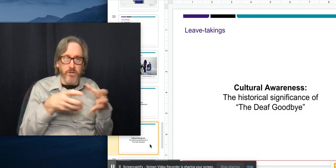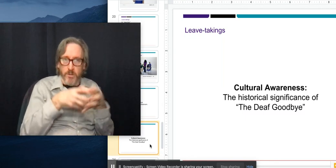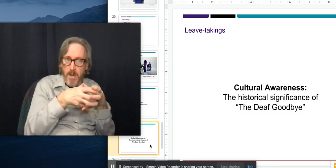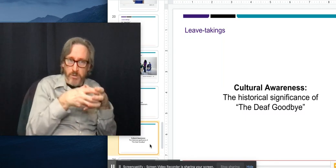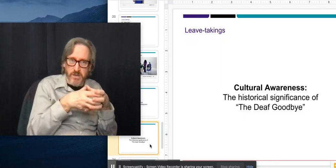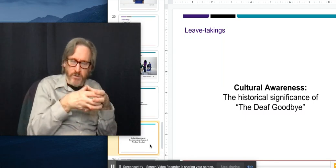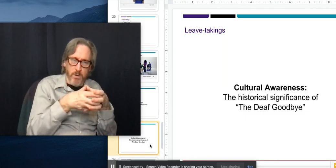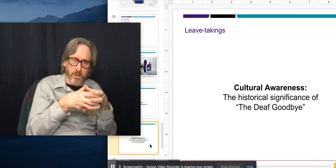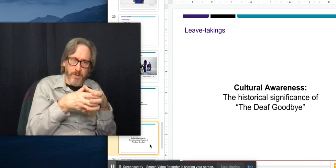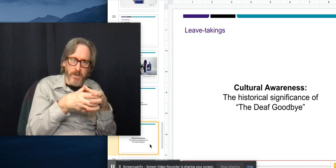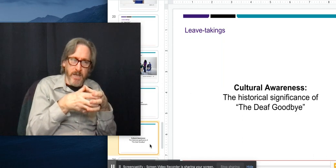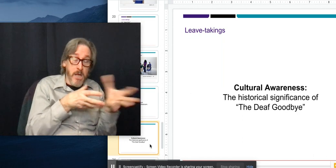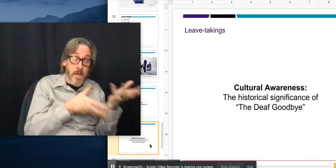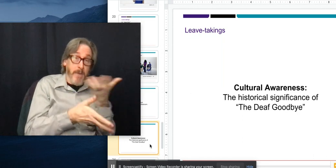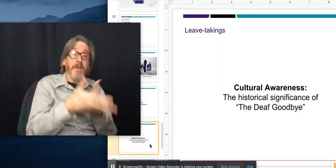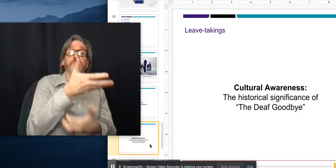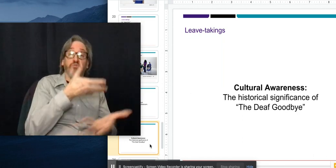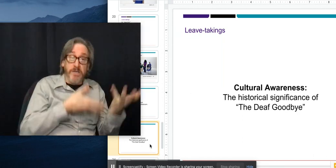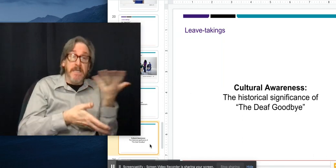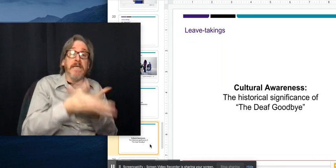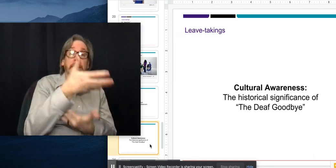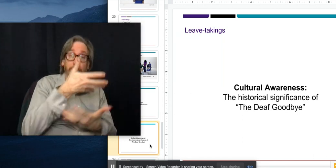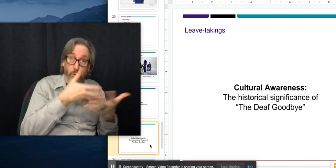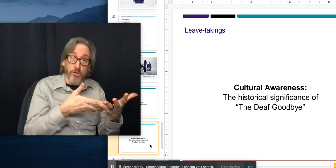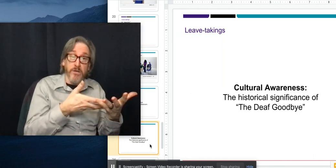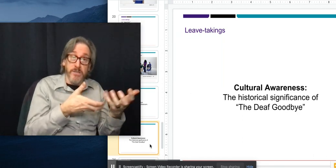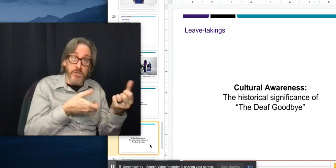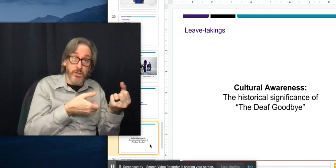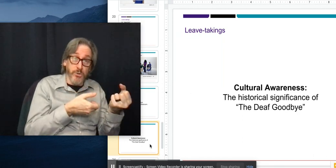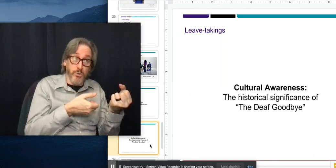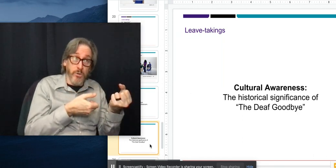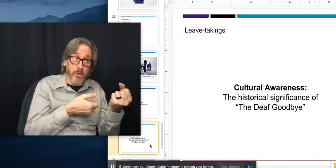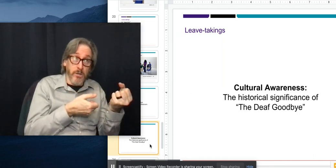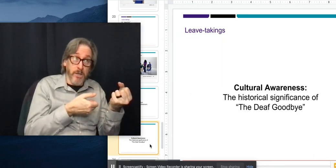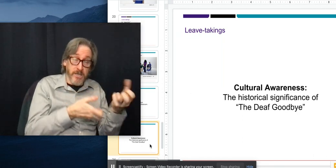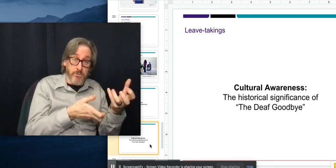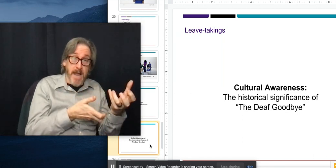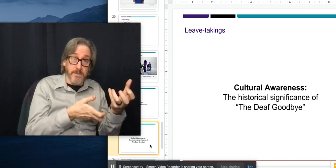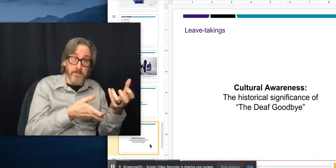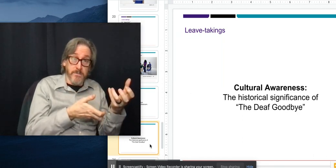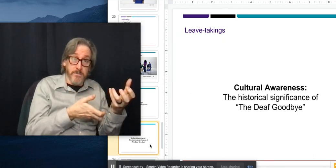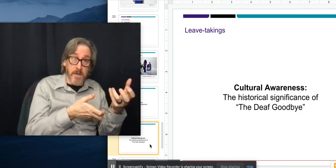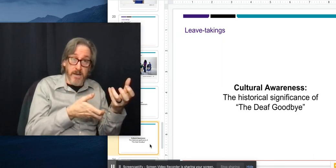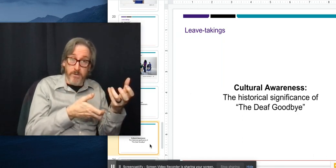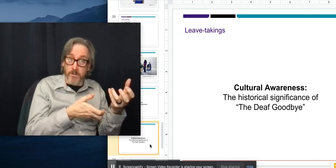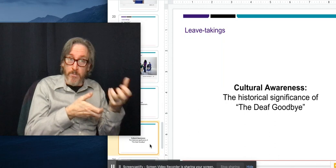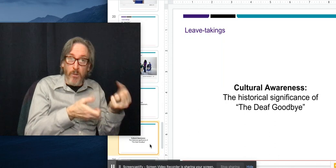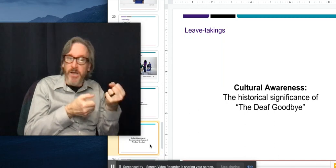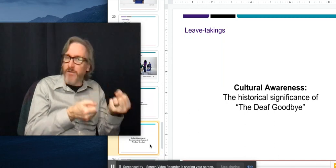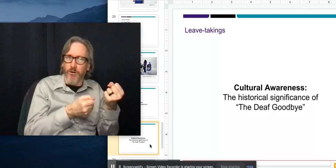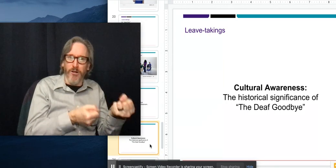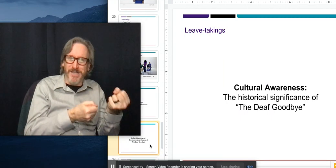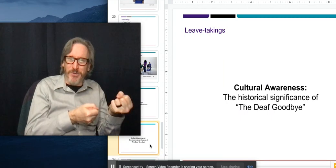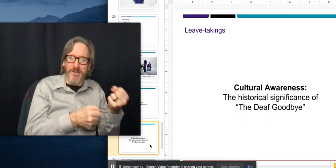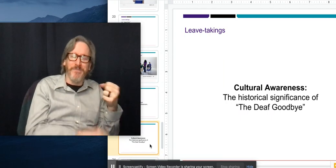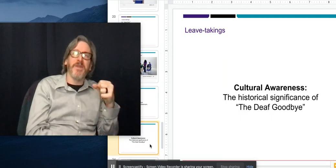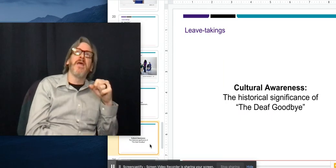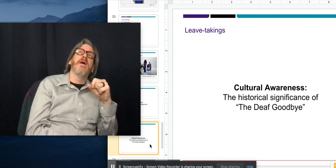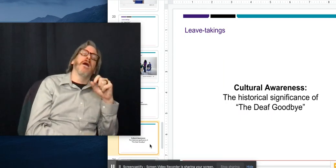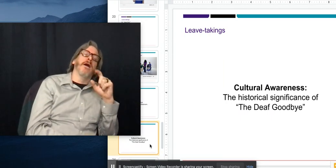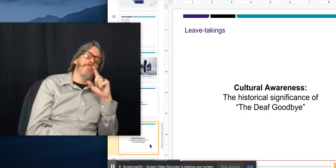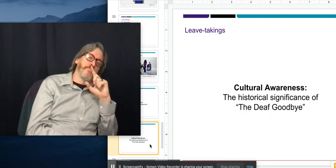with members of your own community, it becomes really important to interact and milk it for all it's